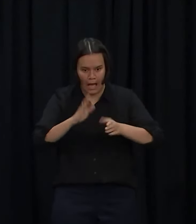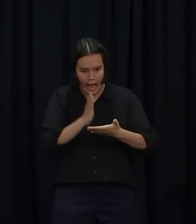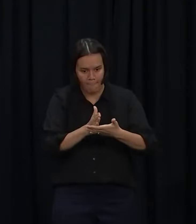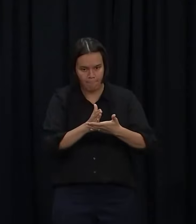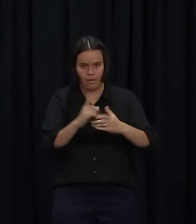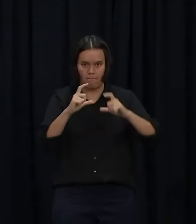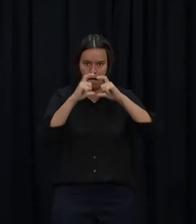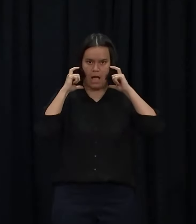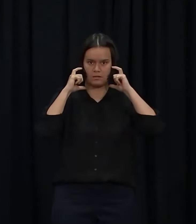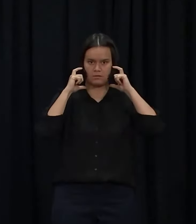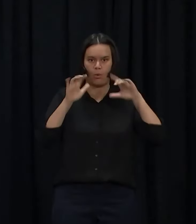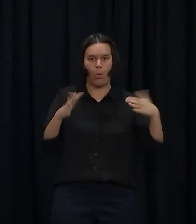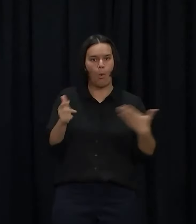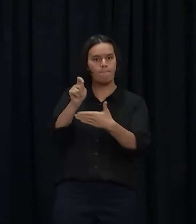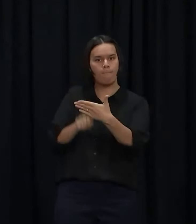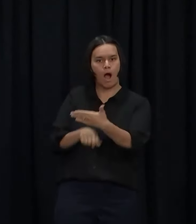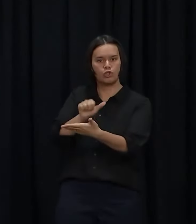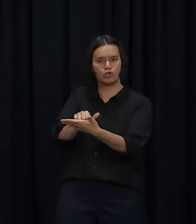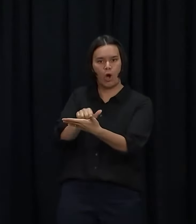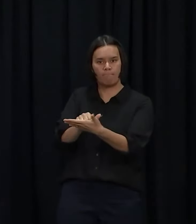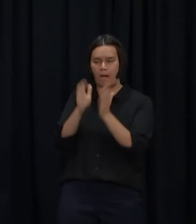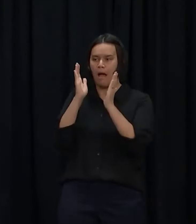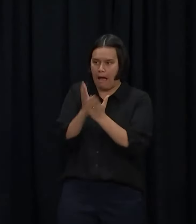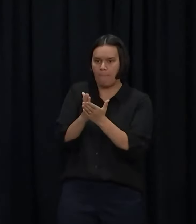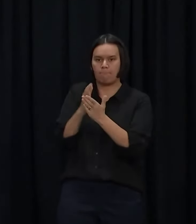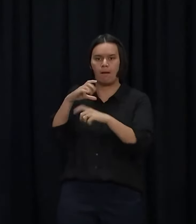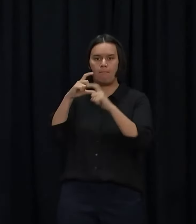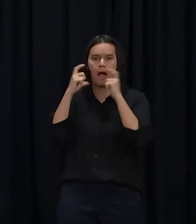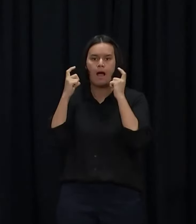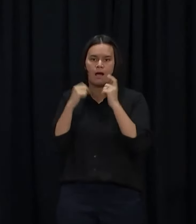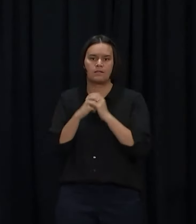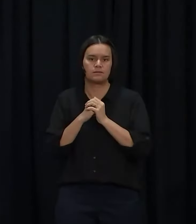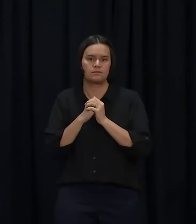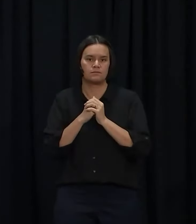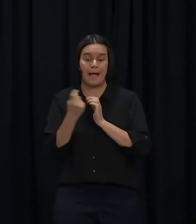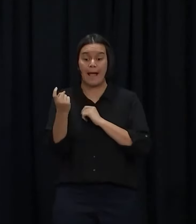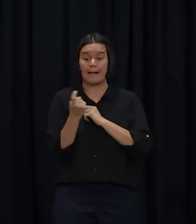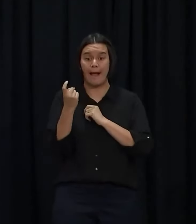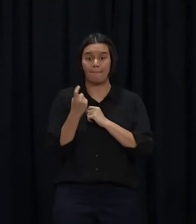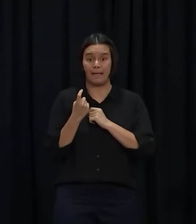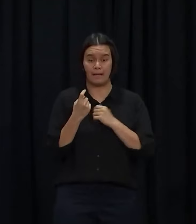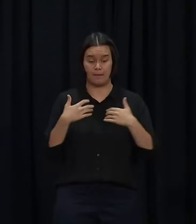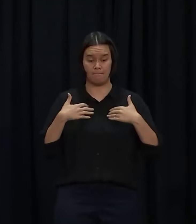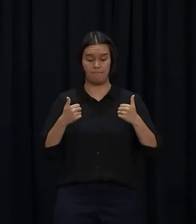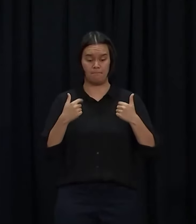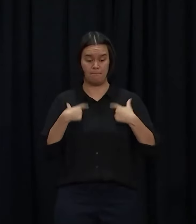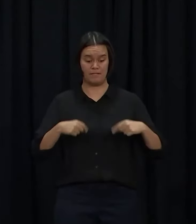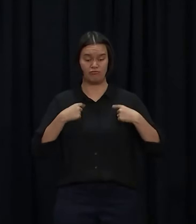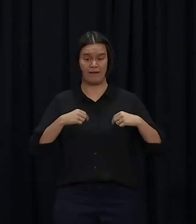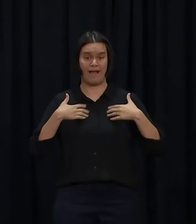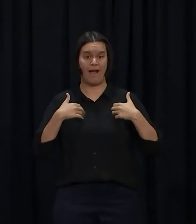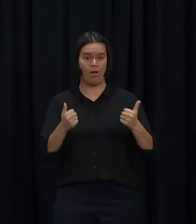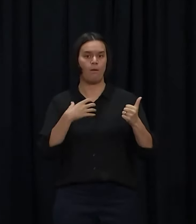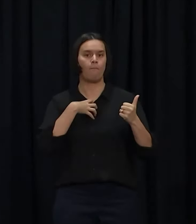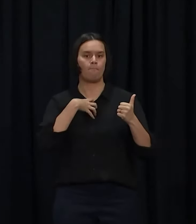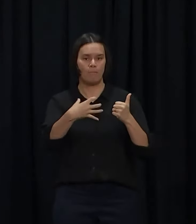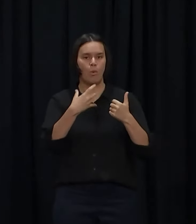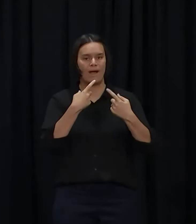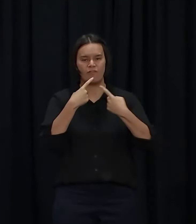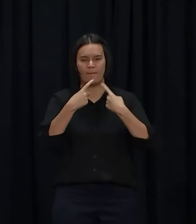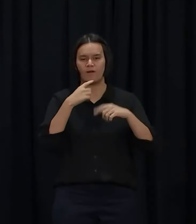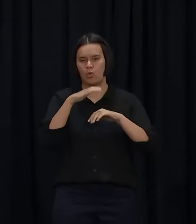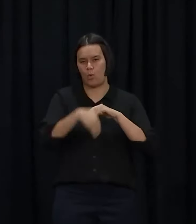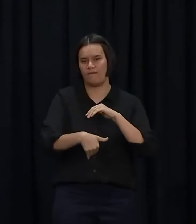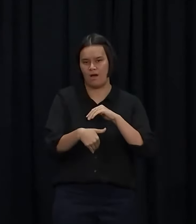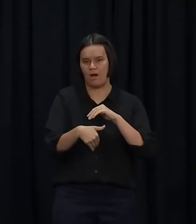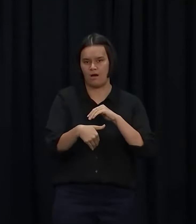And the Ministry of Health is providing good, solid guidance with more detail. But guidance versus rules then have to be